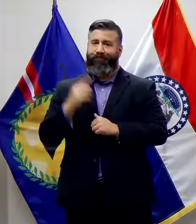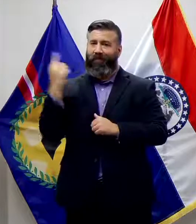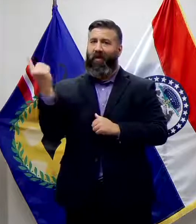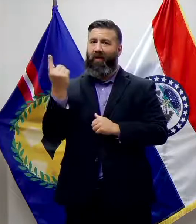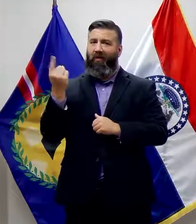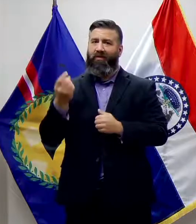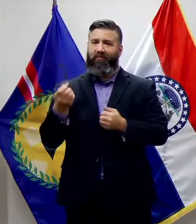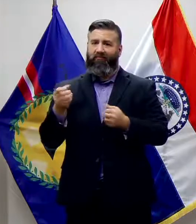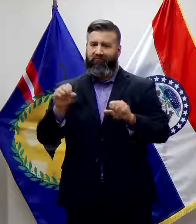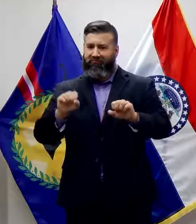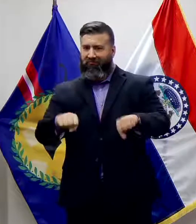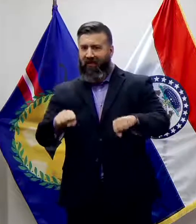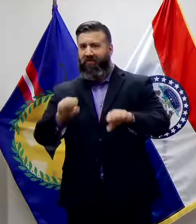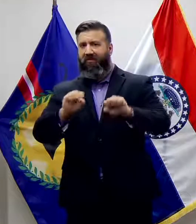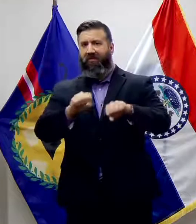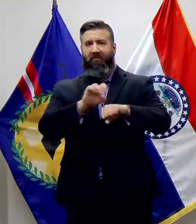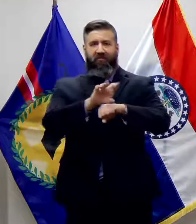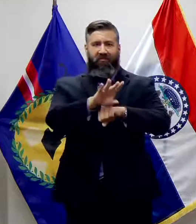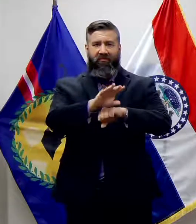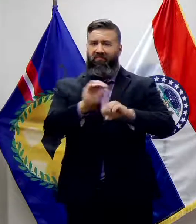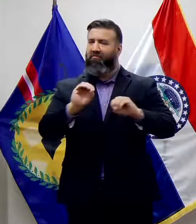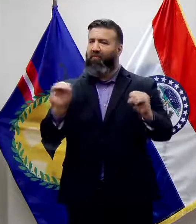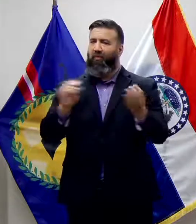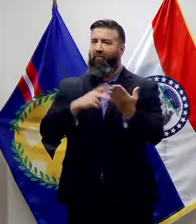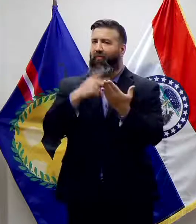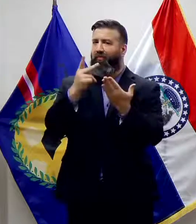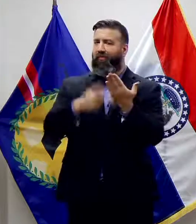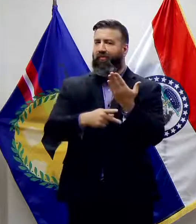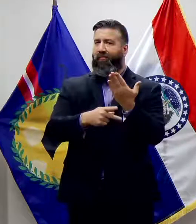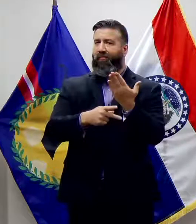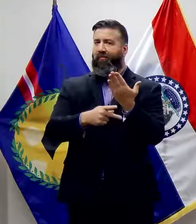can be evicted, and no program